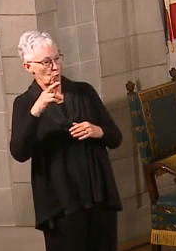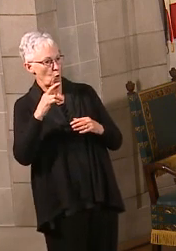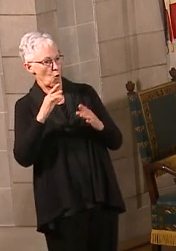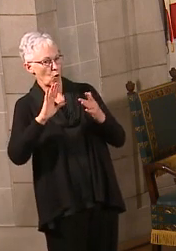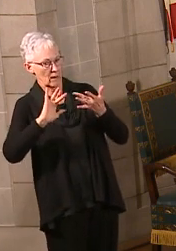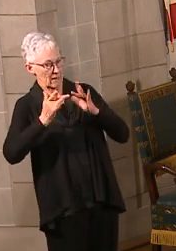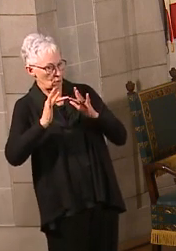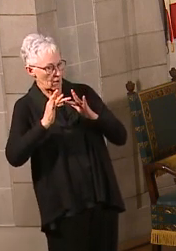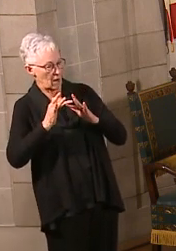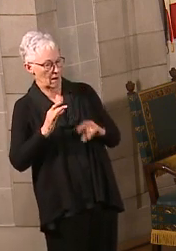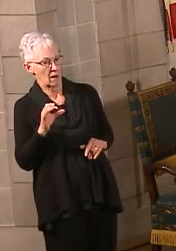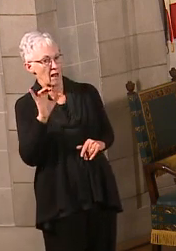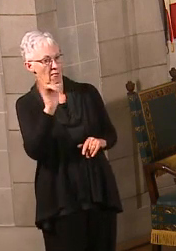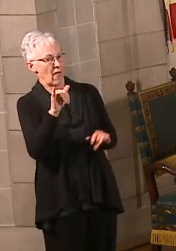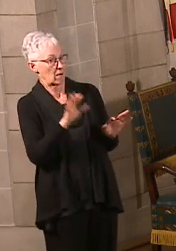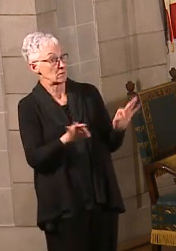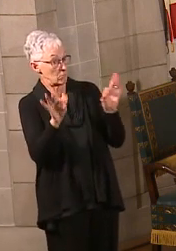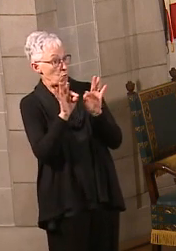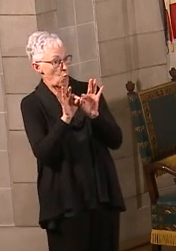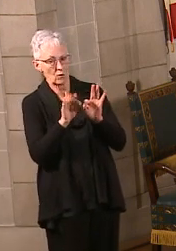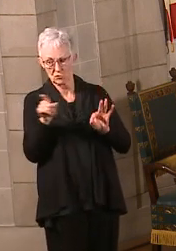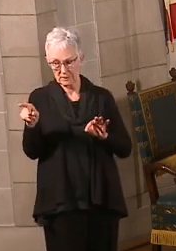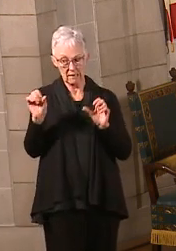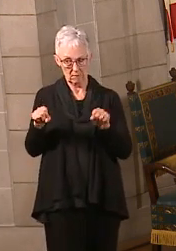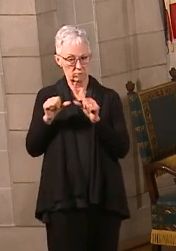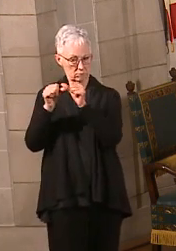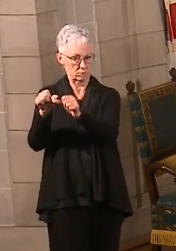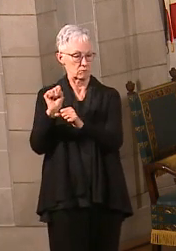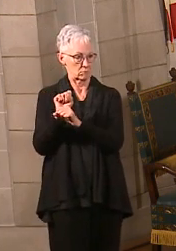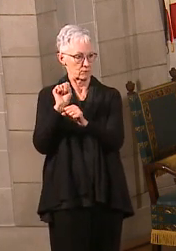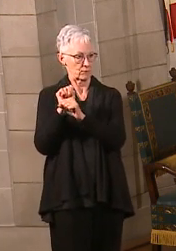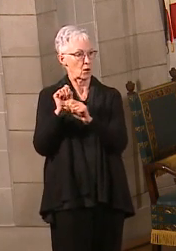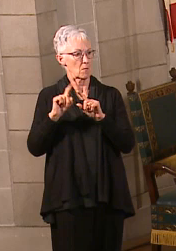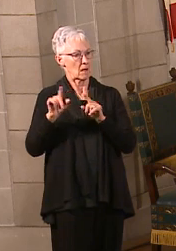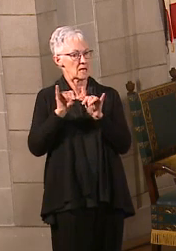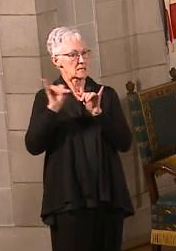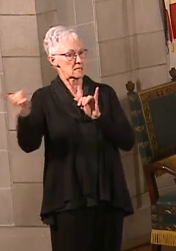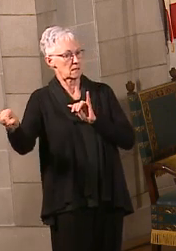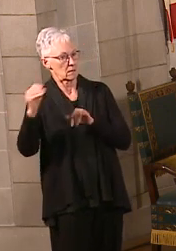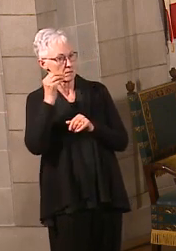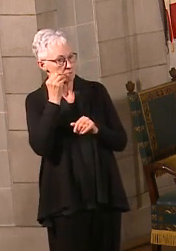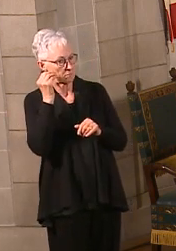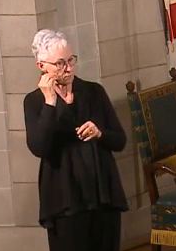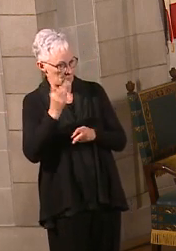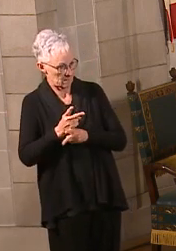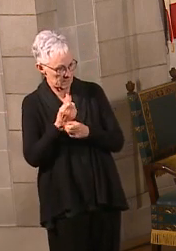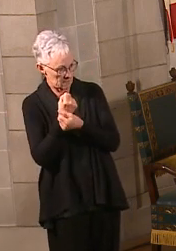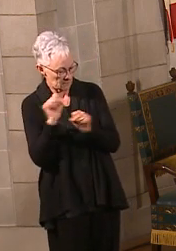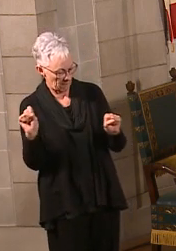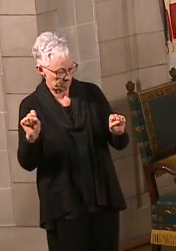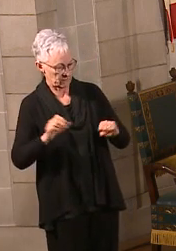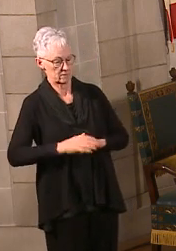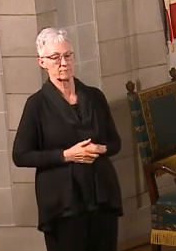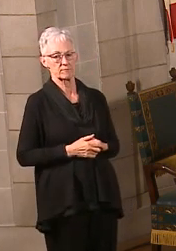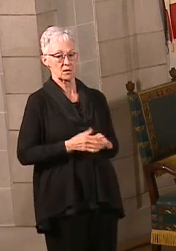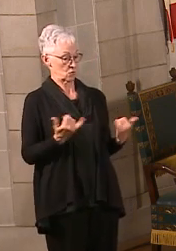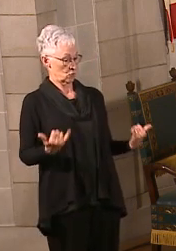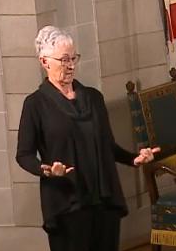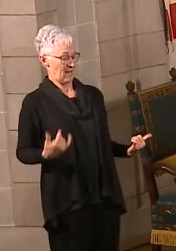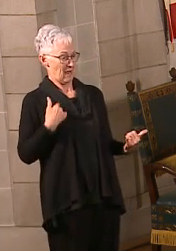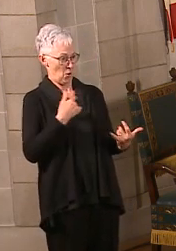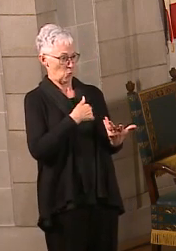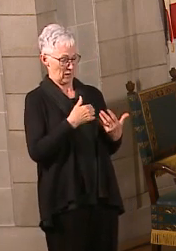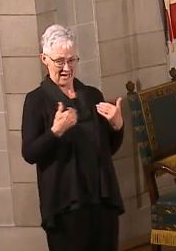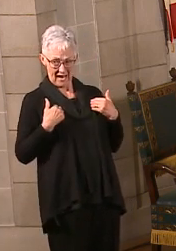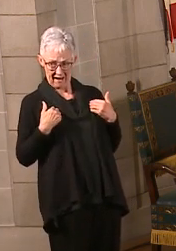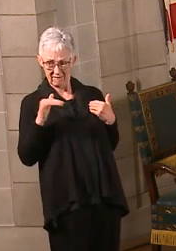And that's really important. We understand as an administration that as we work through this public health emergency, it's more important than